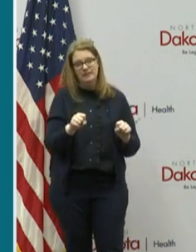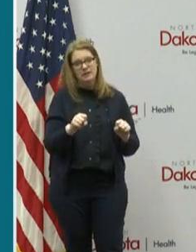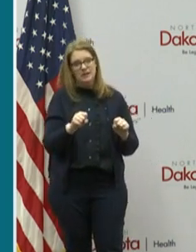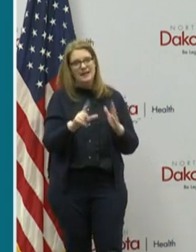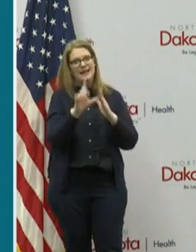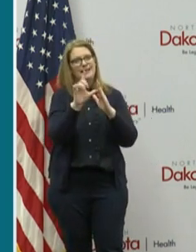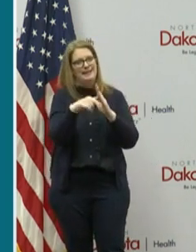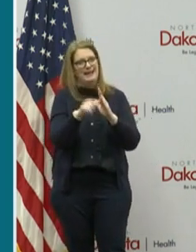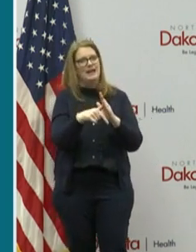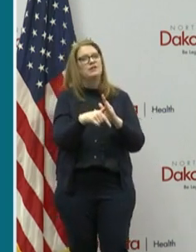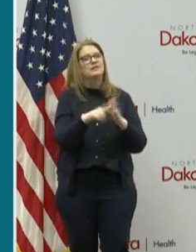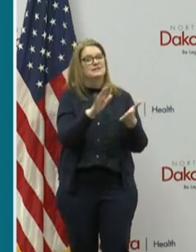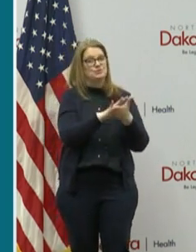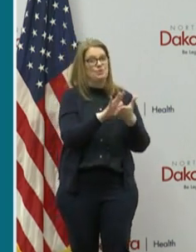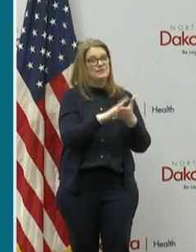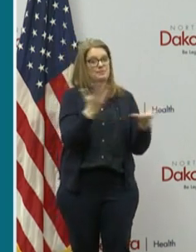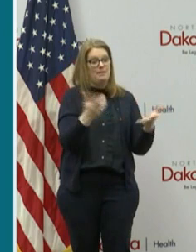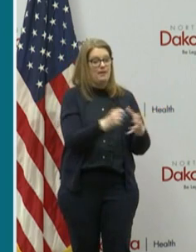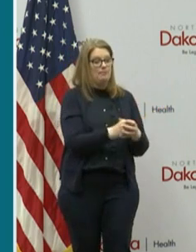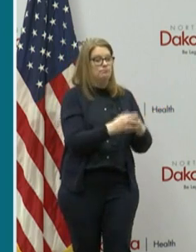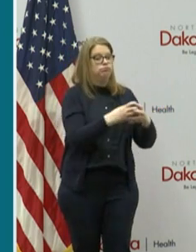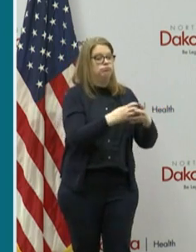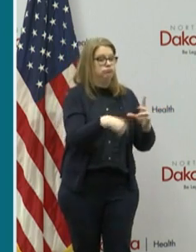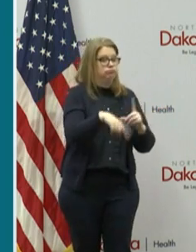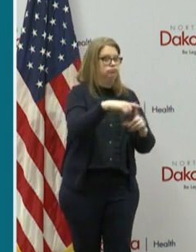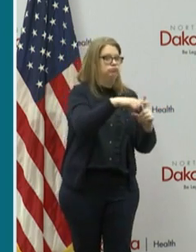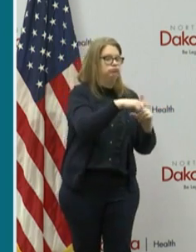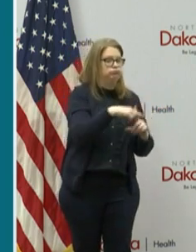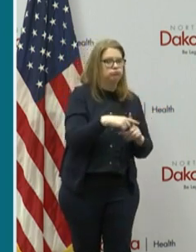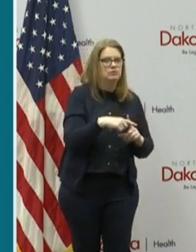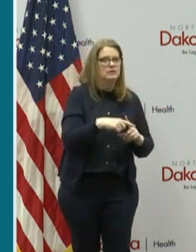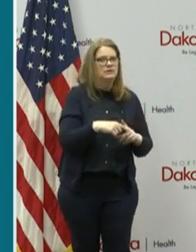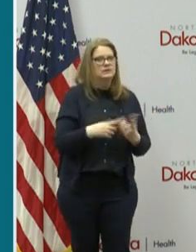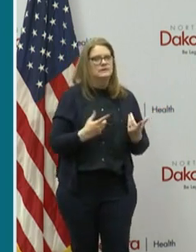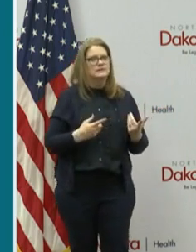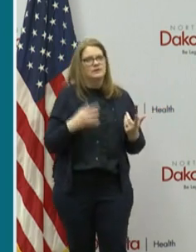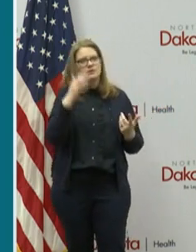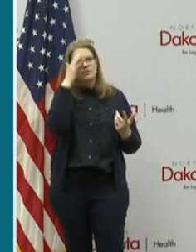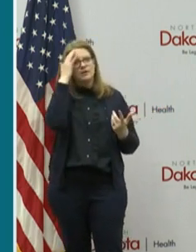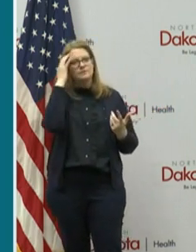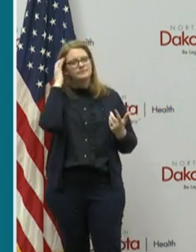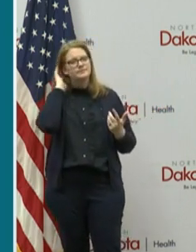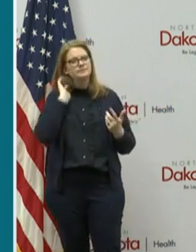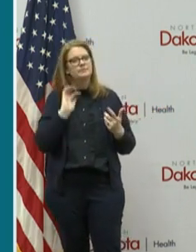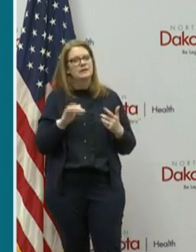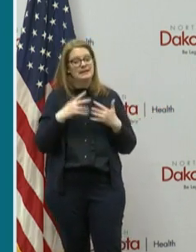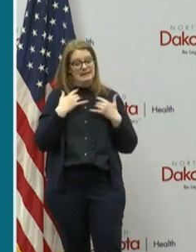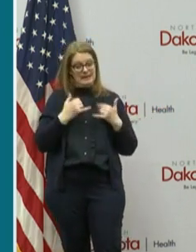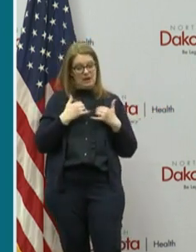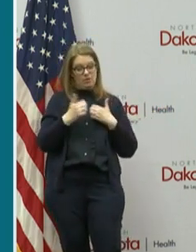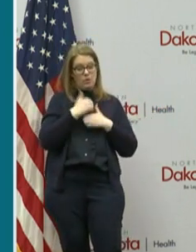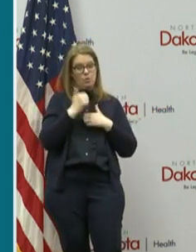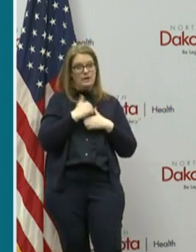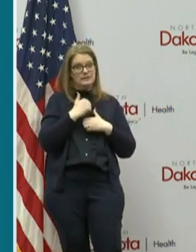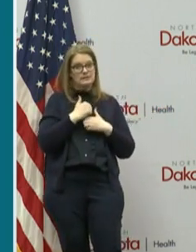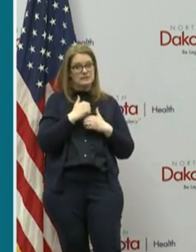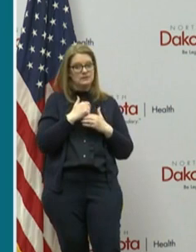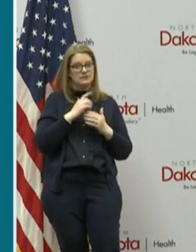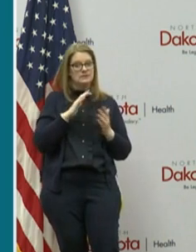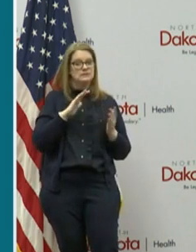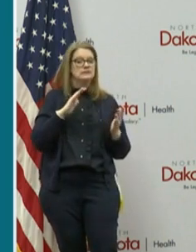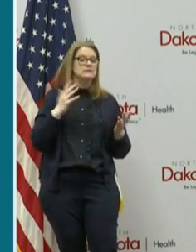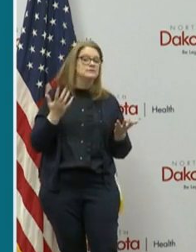that may occur in schools, and that's going to be really helpful. So we think that in terms of the risk right now relative to a few weeks